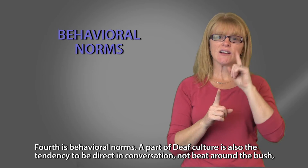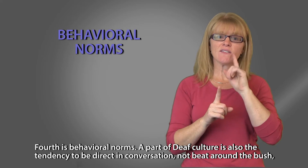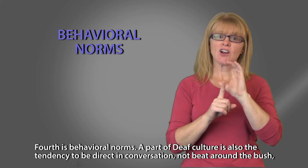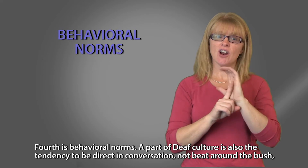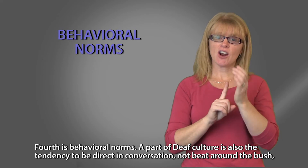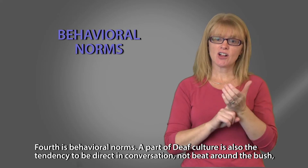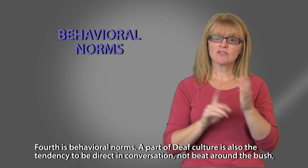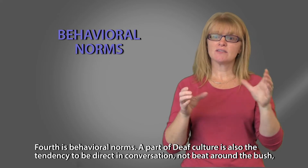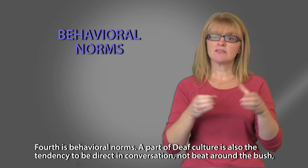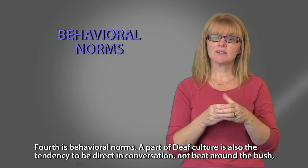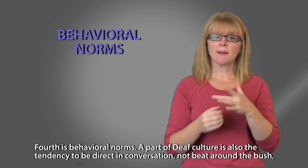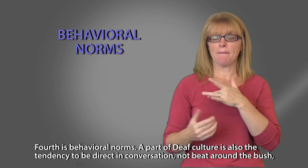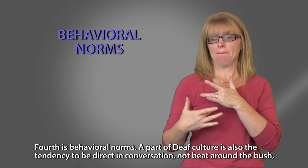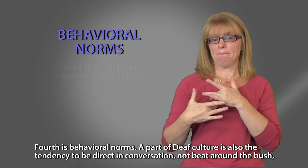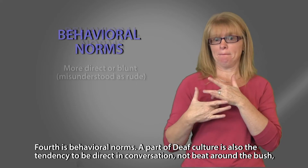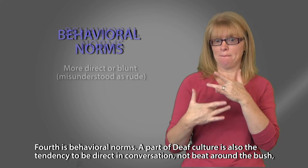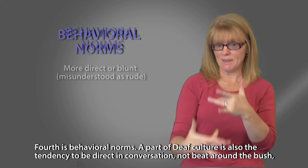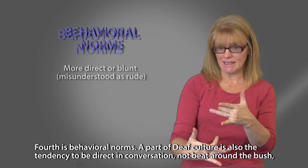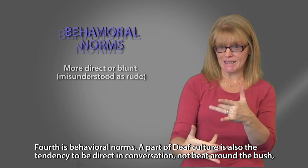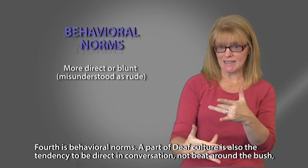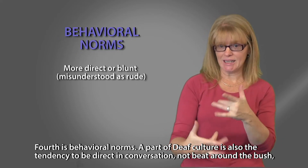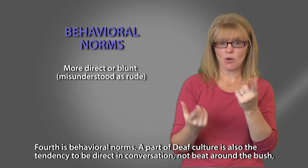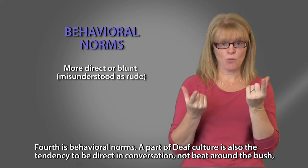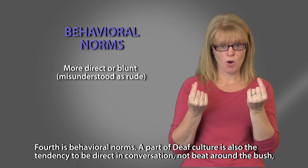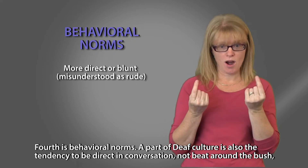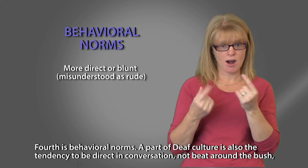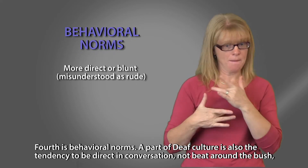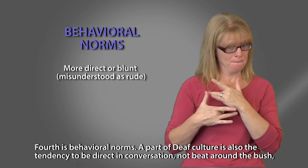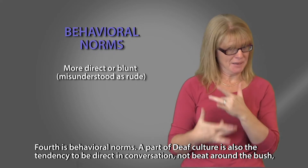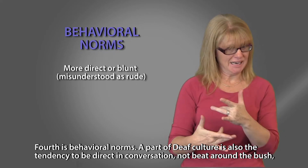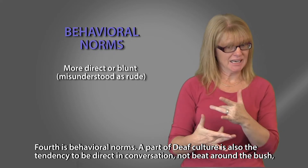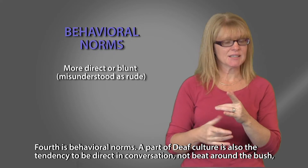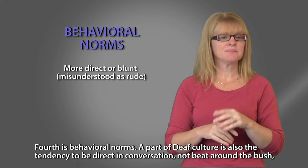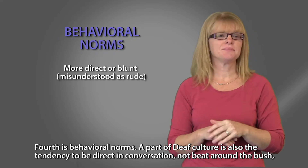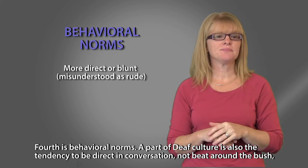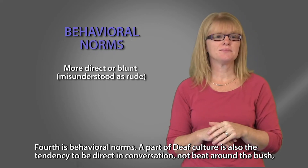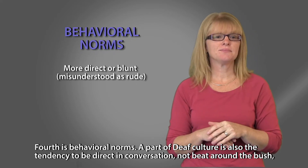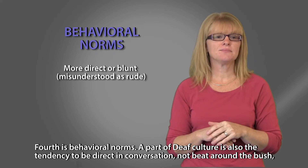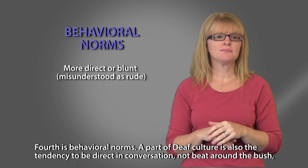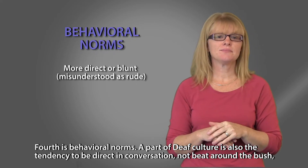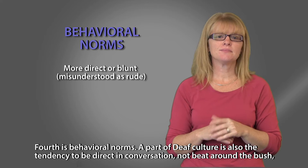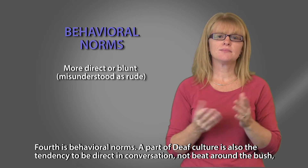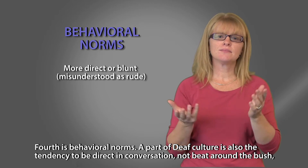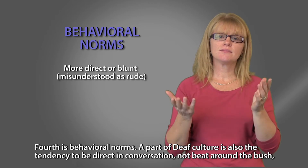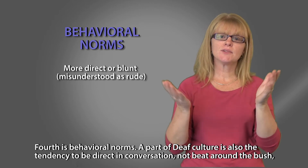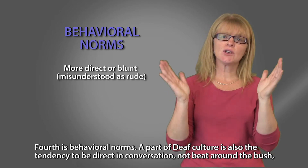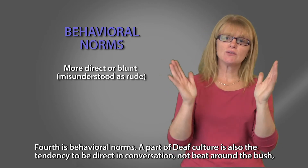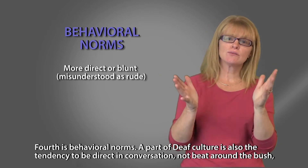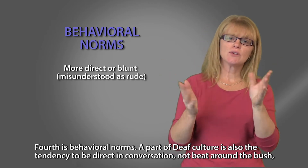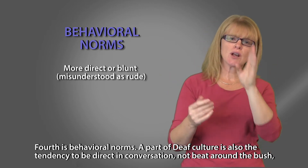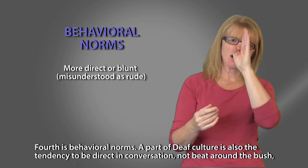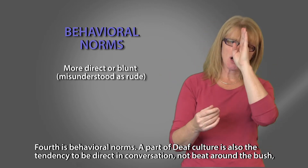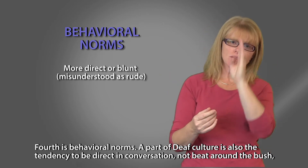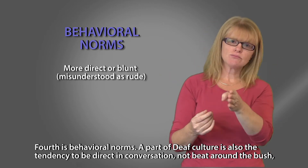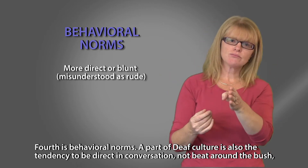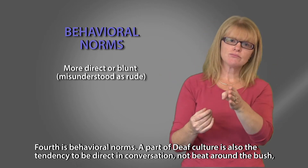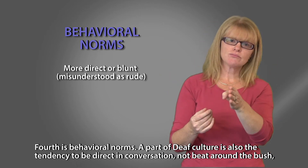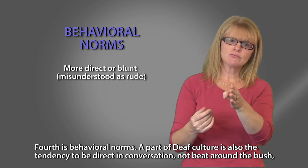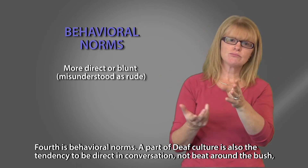A part of Deaf culture is also the tendency to be direct in